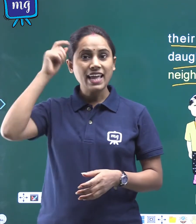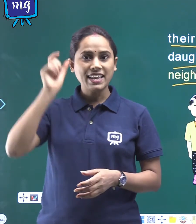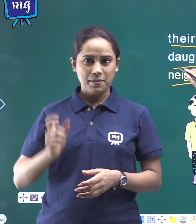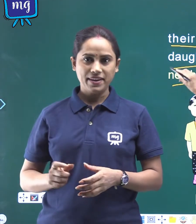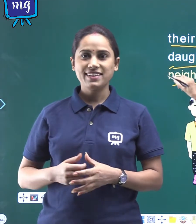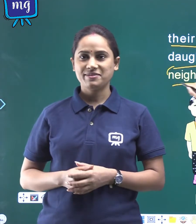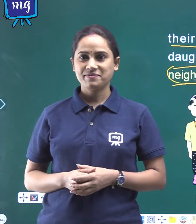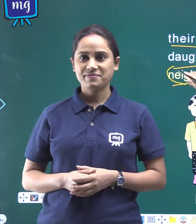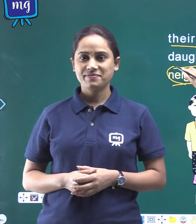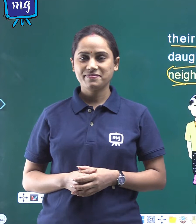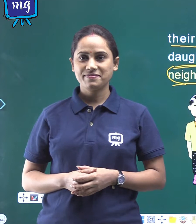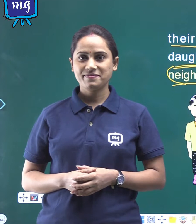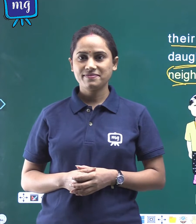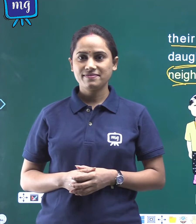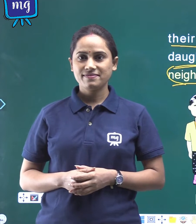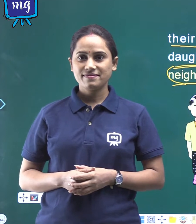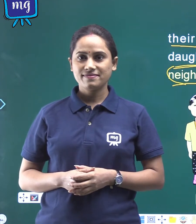neighbor,